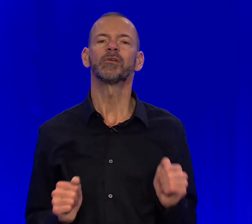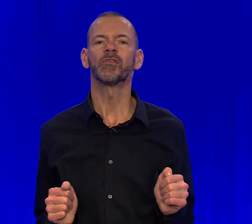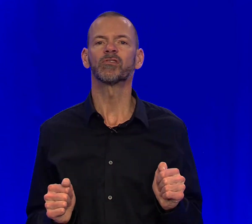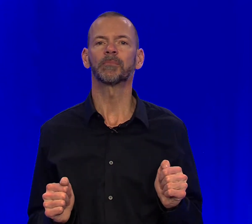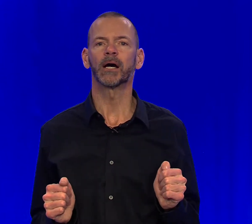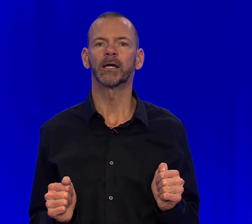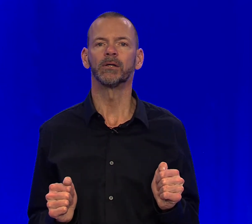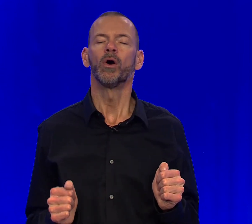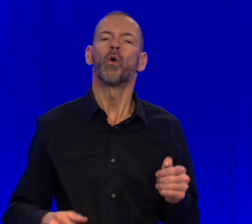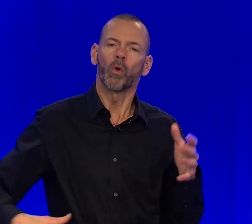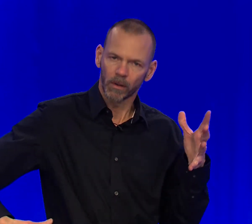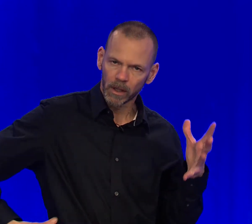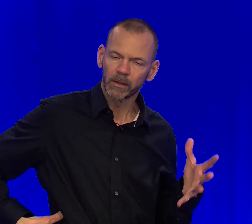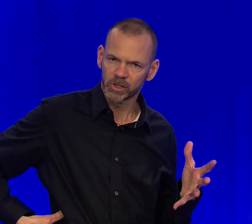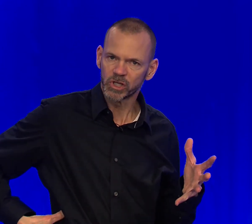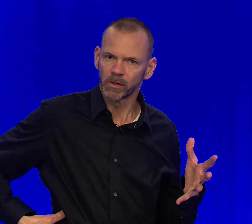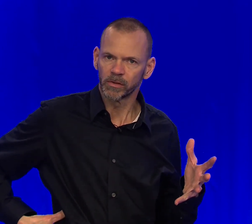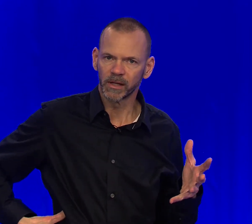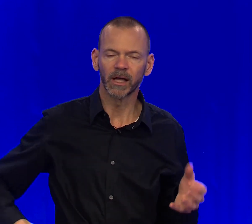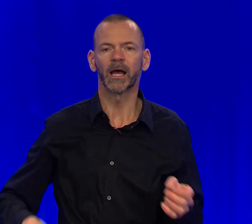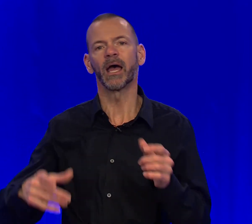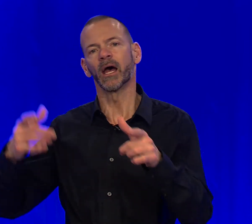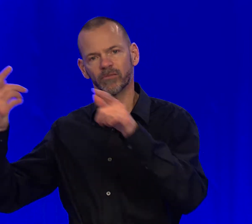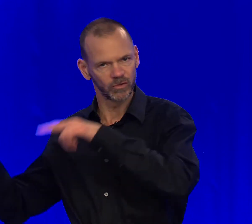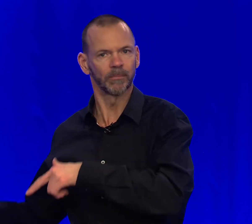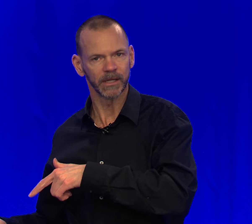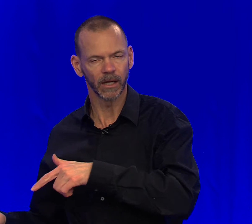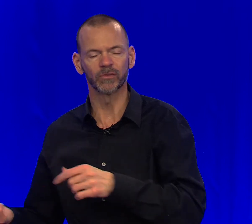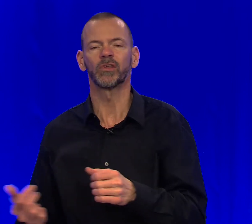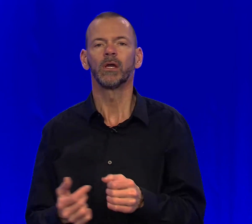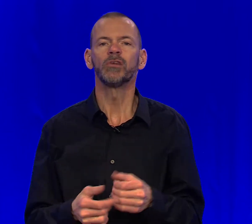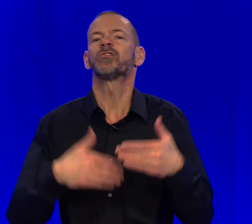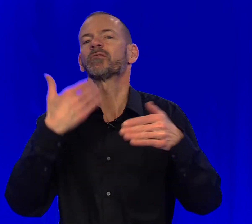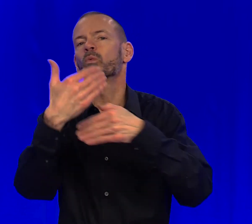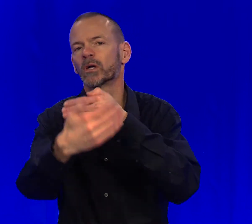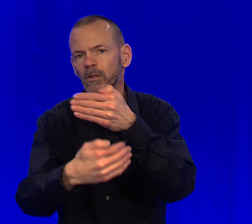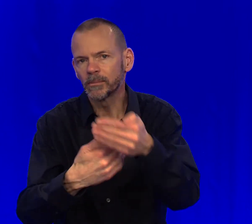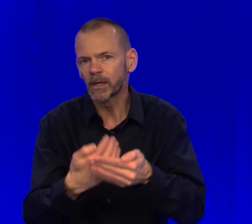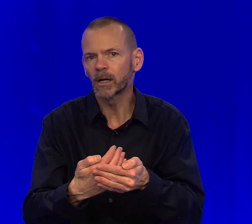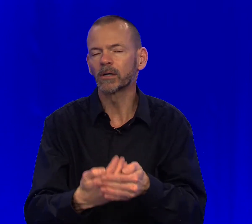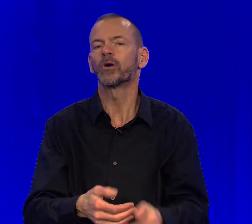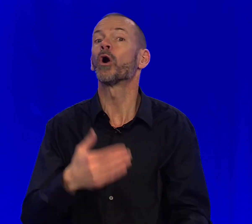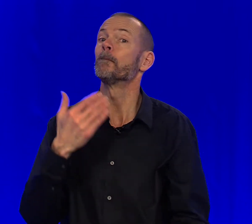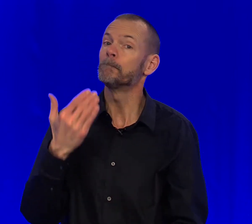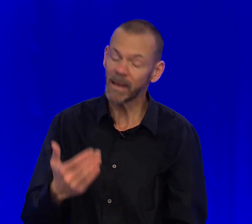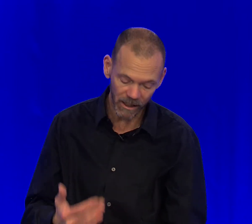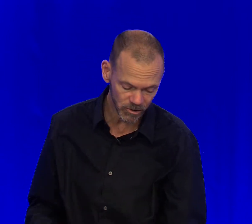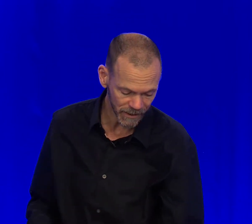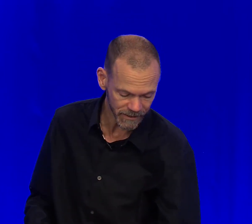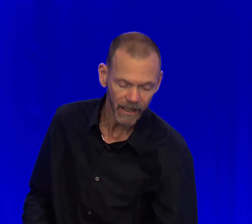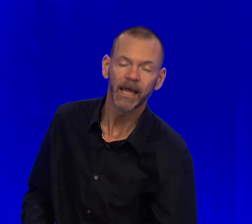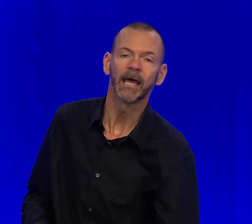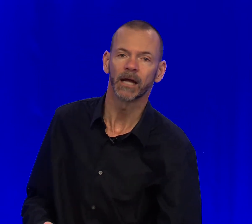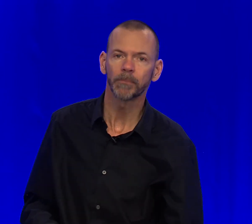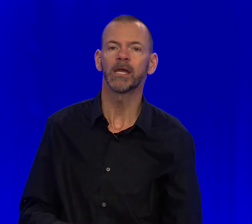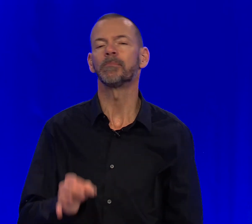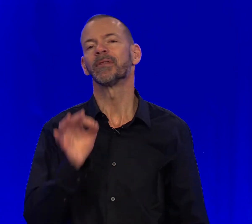in the spine or a congenital thing like I have or somebody else, you just have to work a little bit harder on management and upkeep. And that